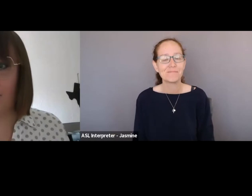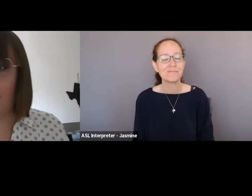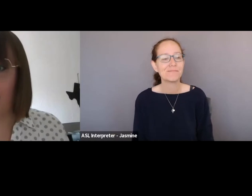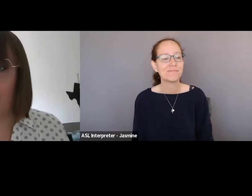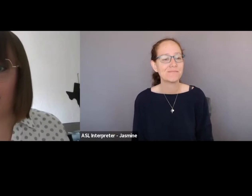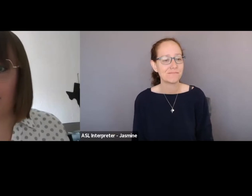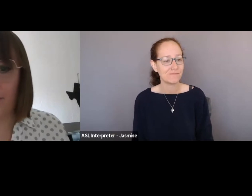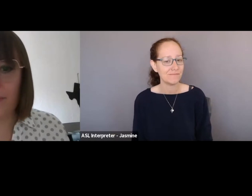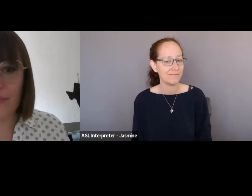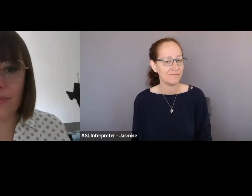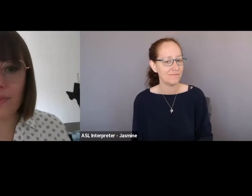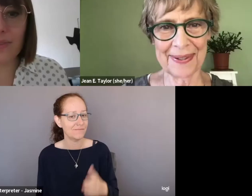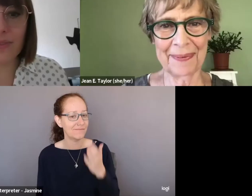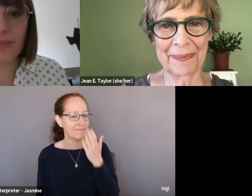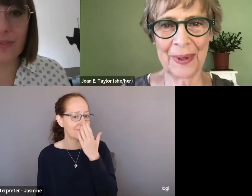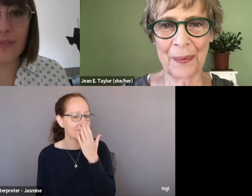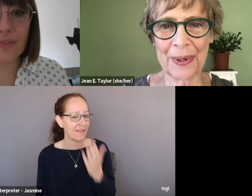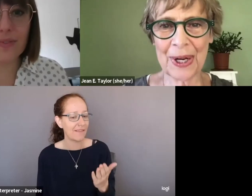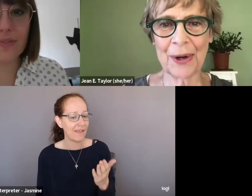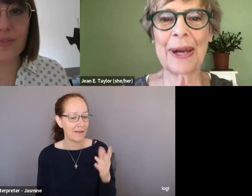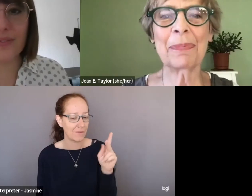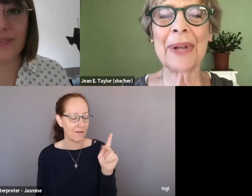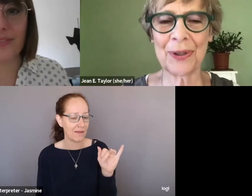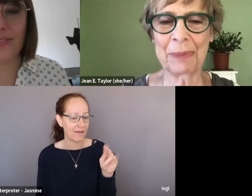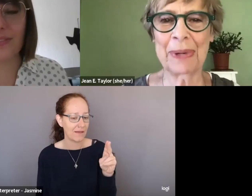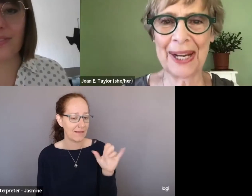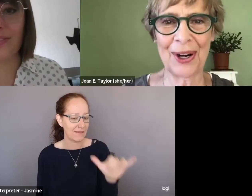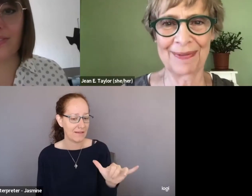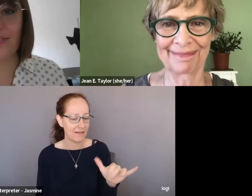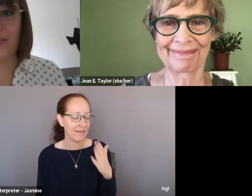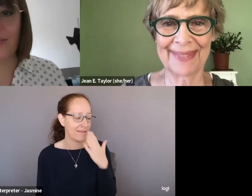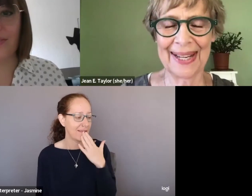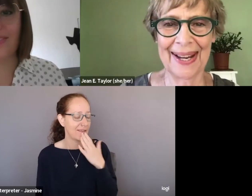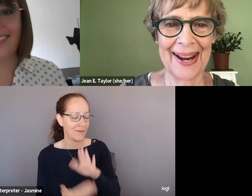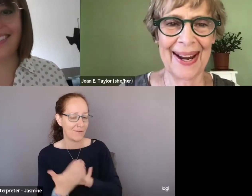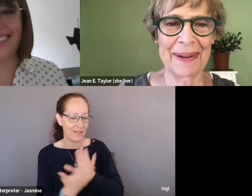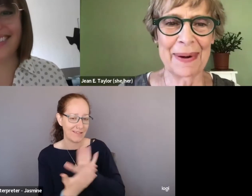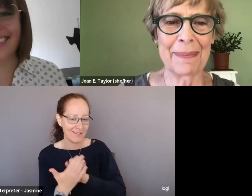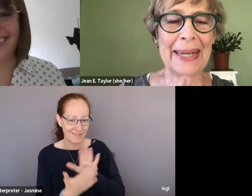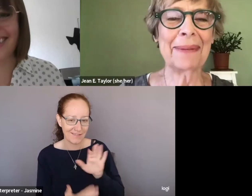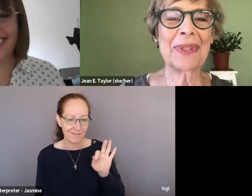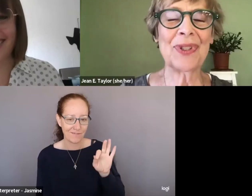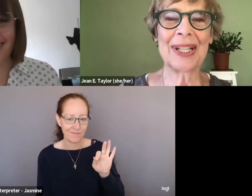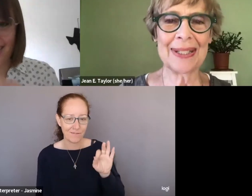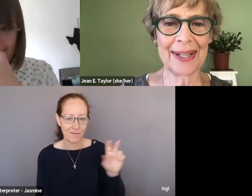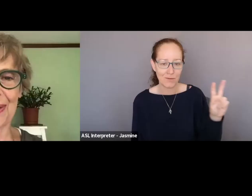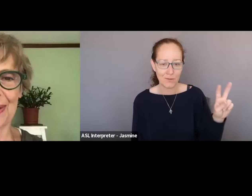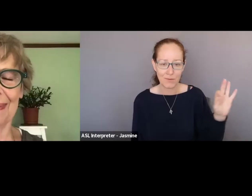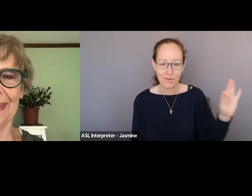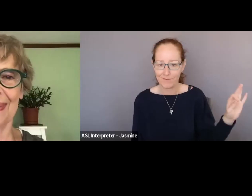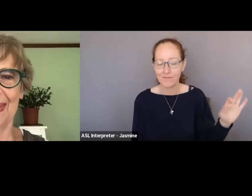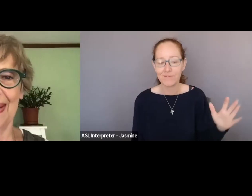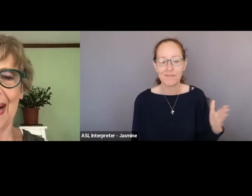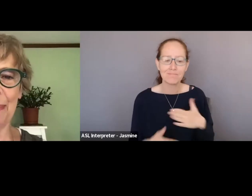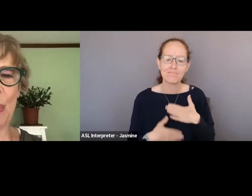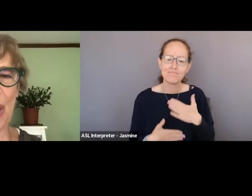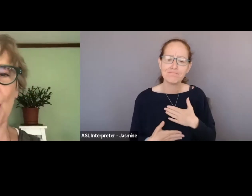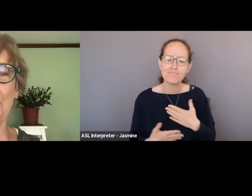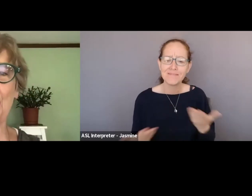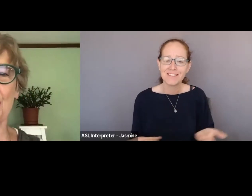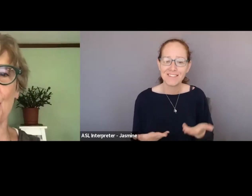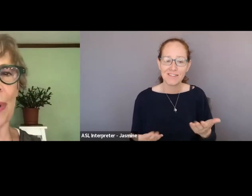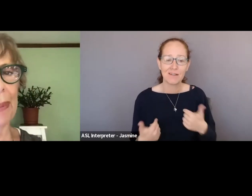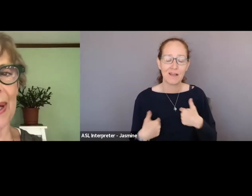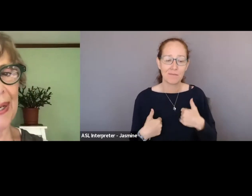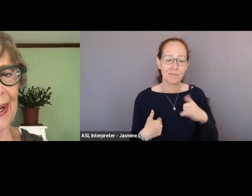Kinsey, and thank you to FaceToFace. It's a great pleasure to be here. My name is Jean Taylor. I am a white